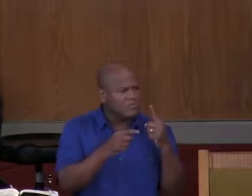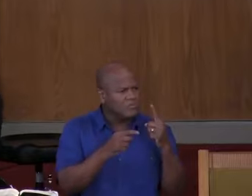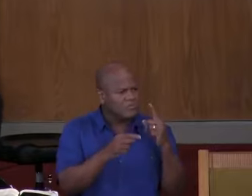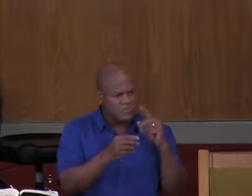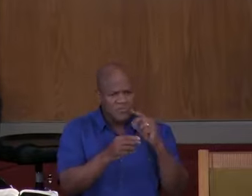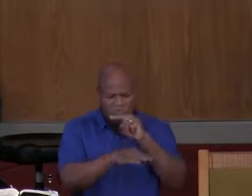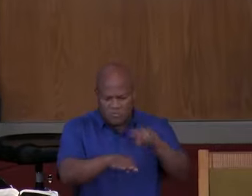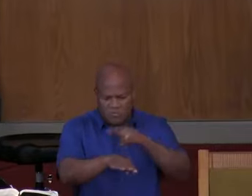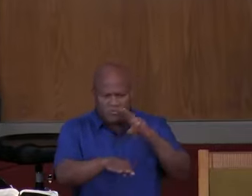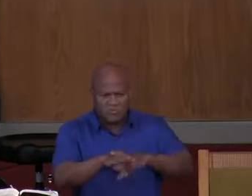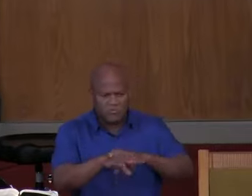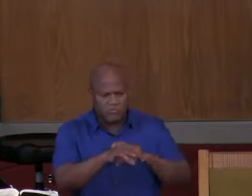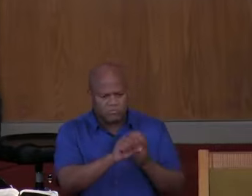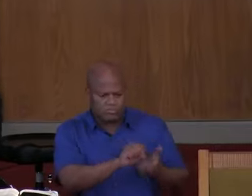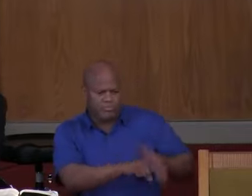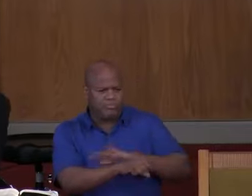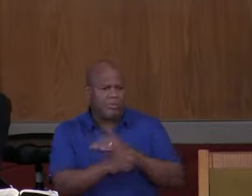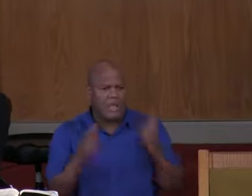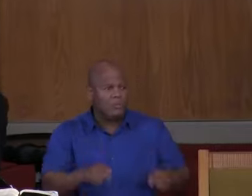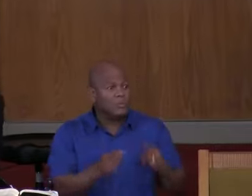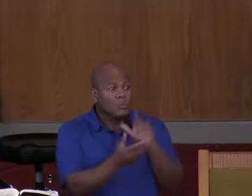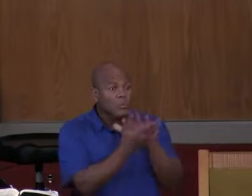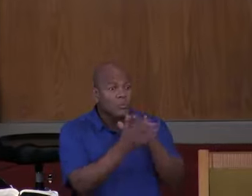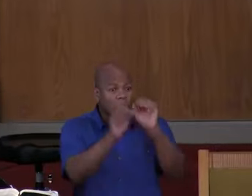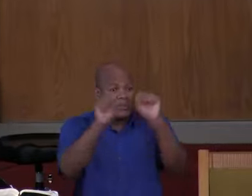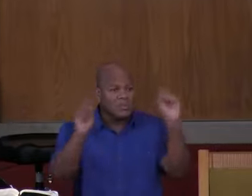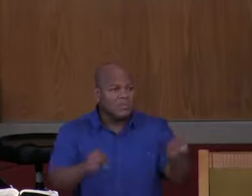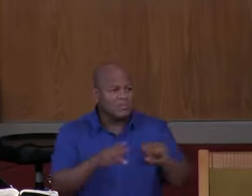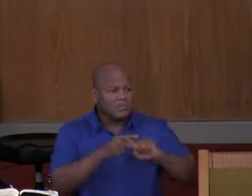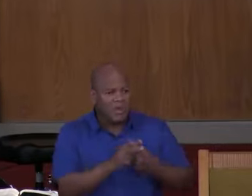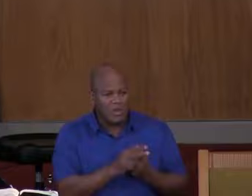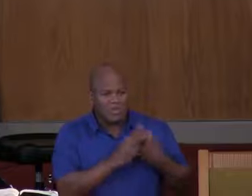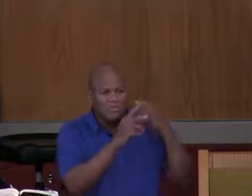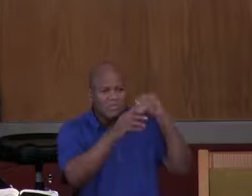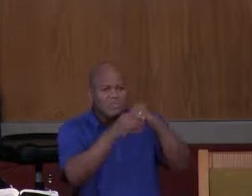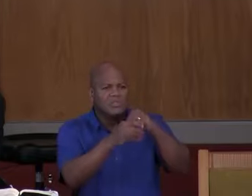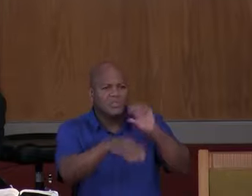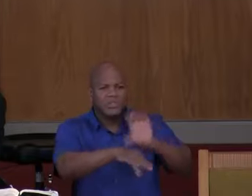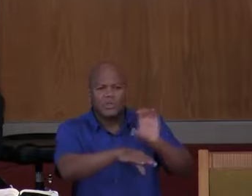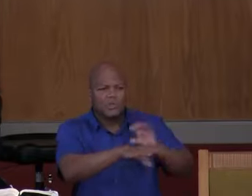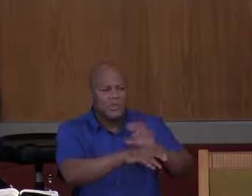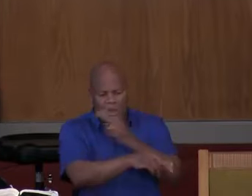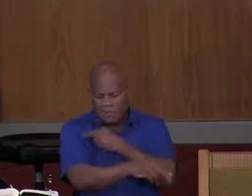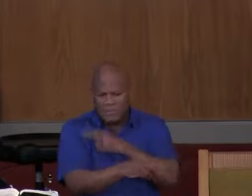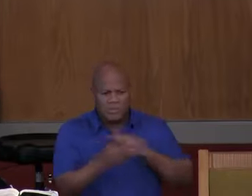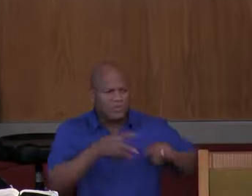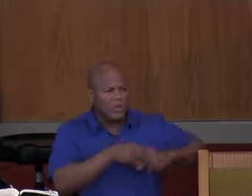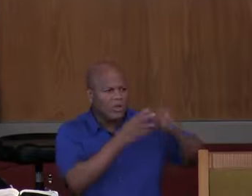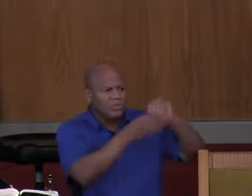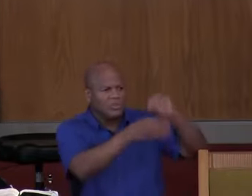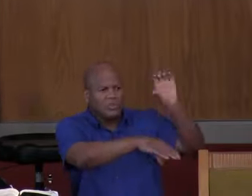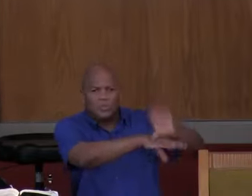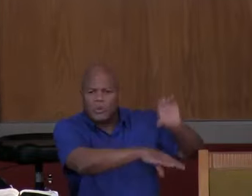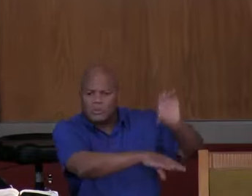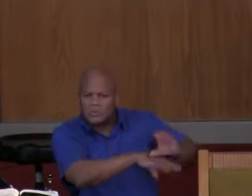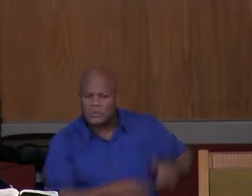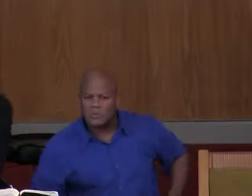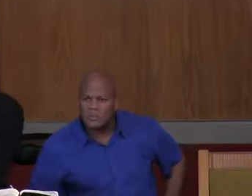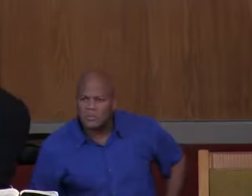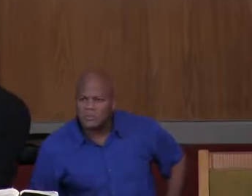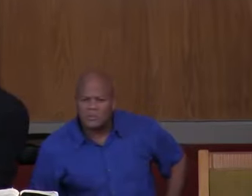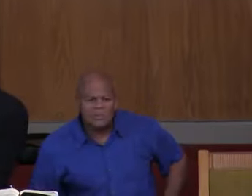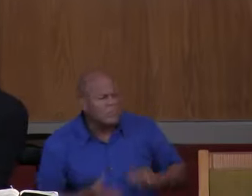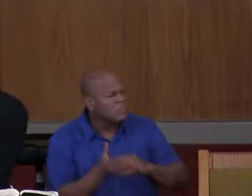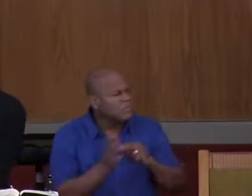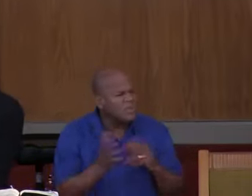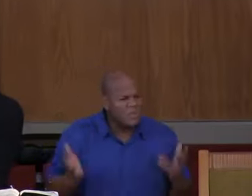founded. School systems in America started in the church. Hospital systems started in the church. What do you